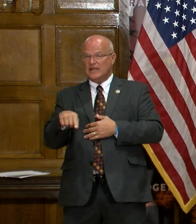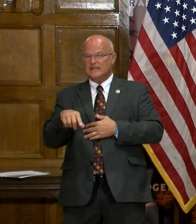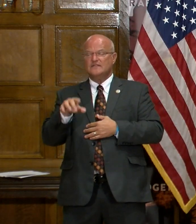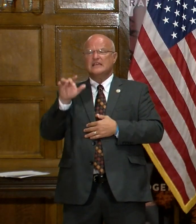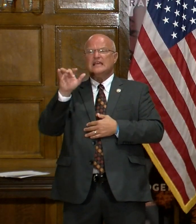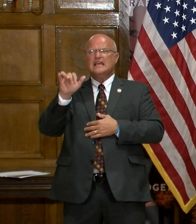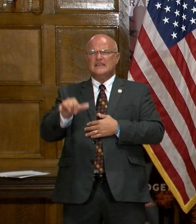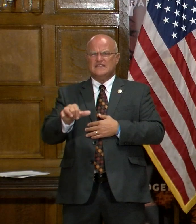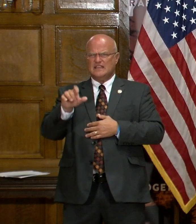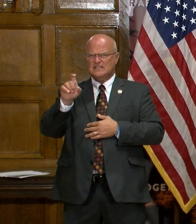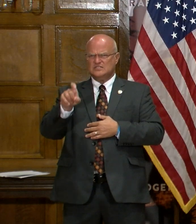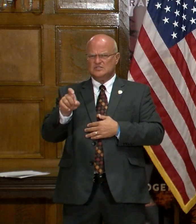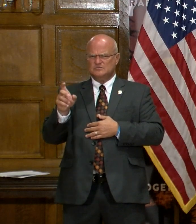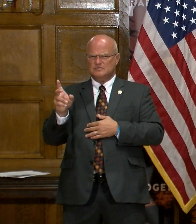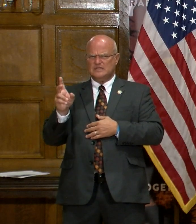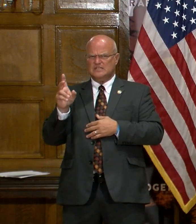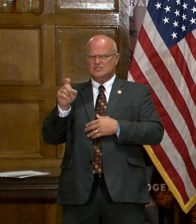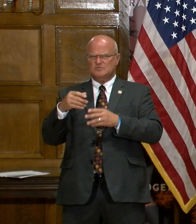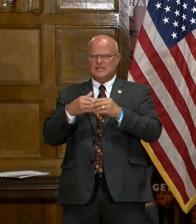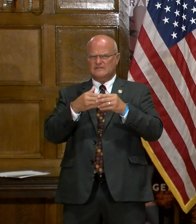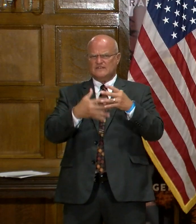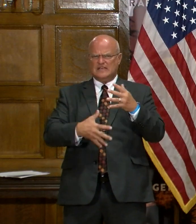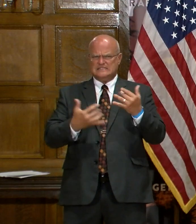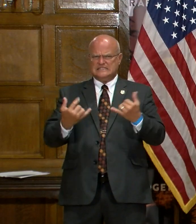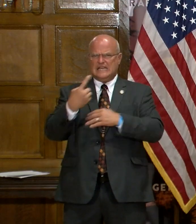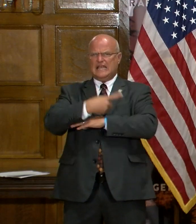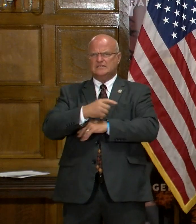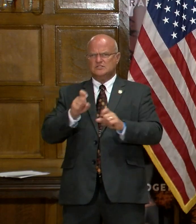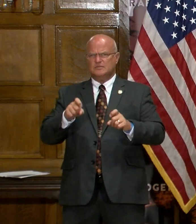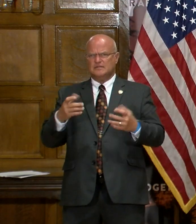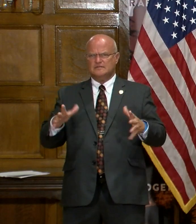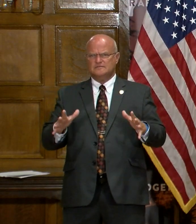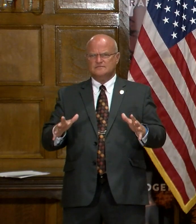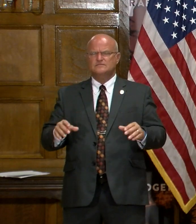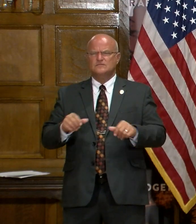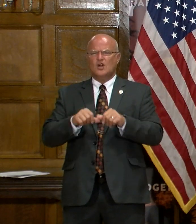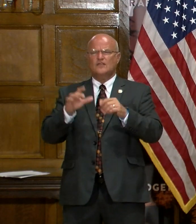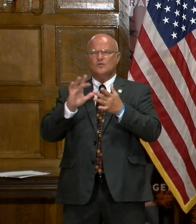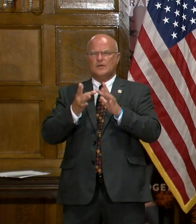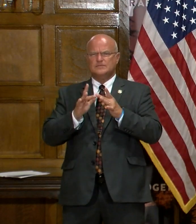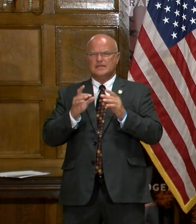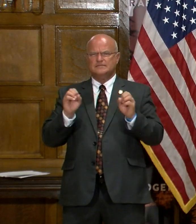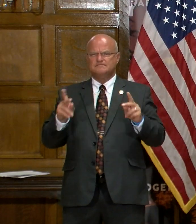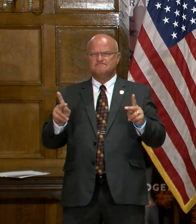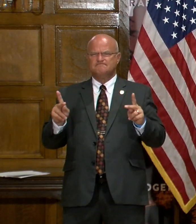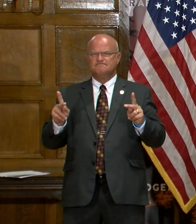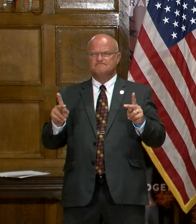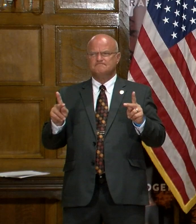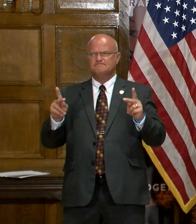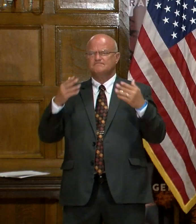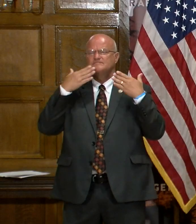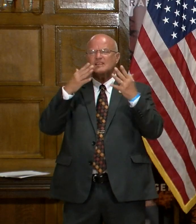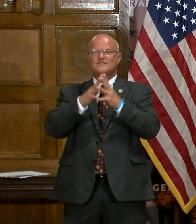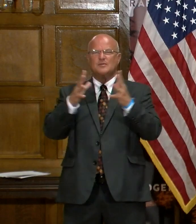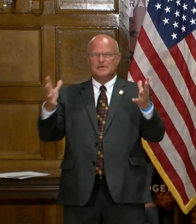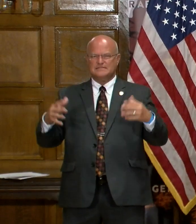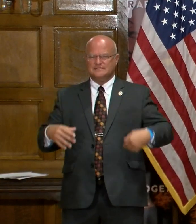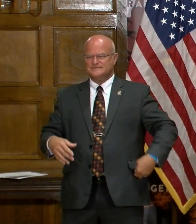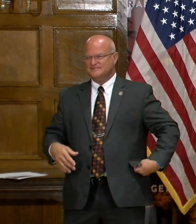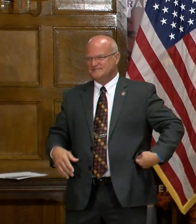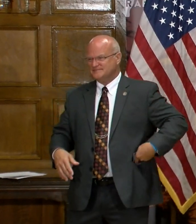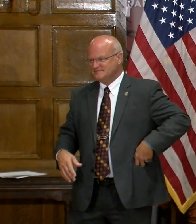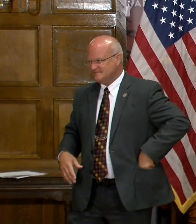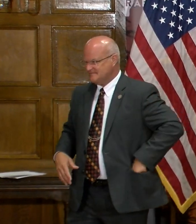And that should be filed, those guidelines should be filed today and put up on the website. Thank you very much.